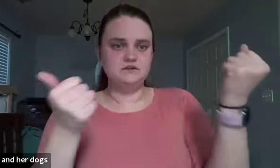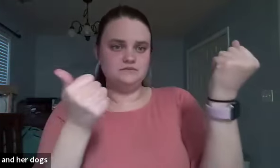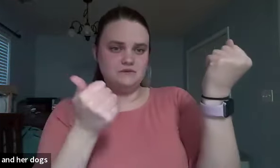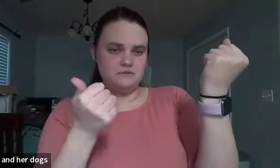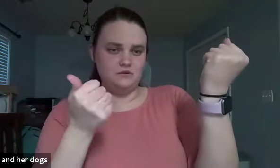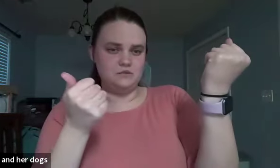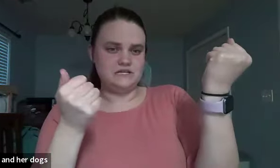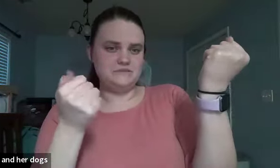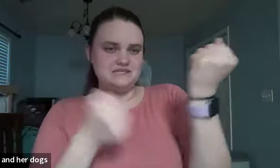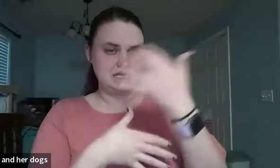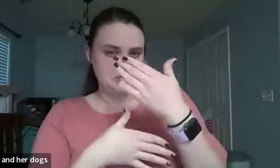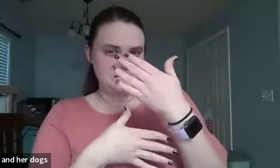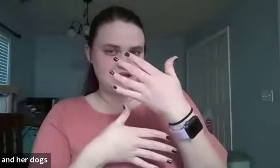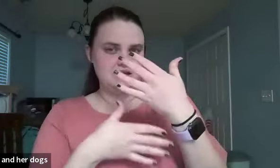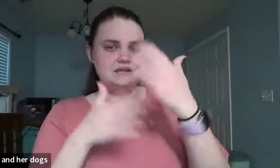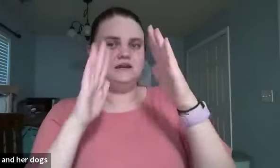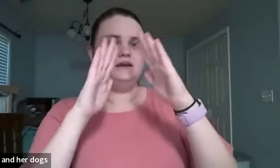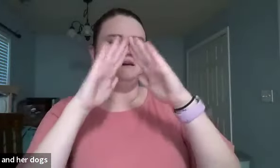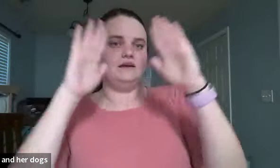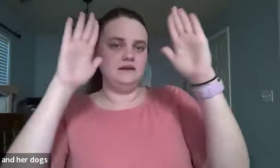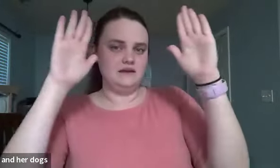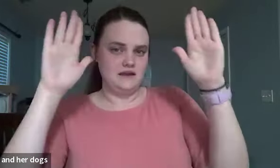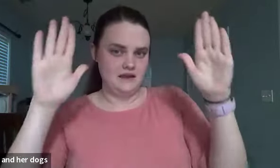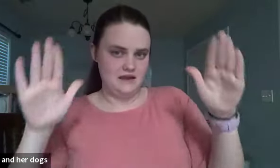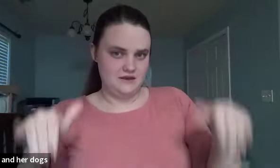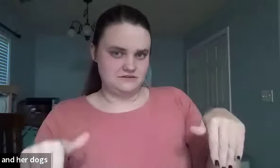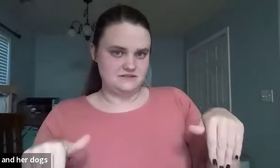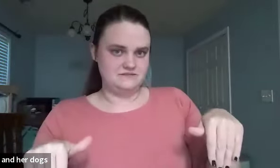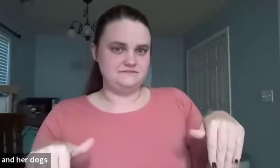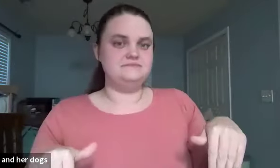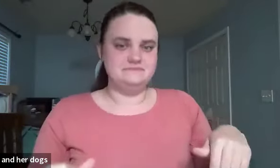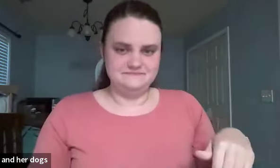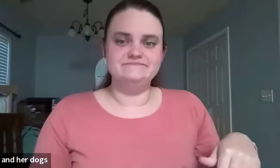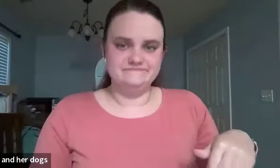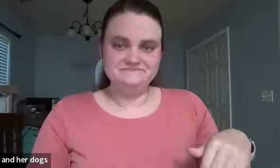So I'm gonna do it one more time. Scary house.